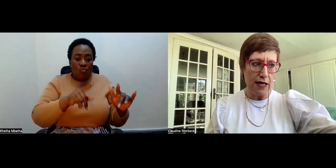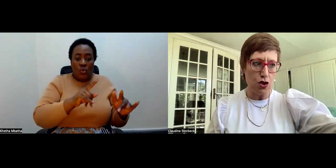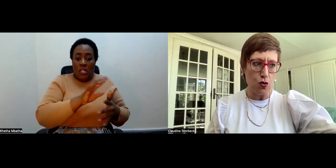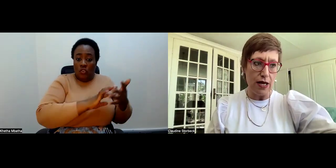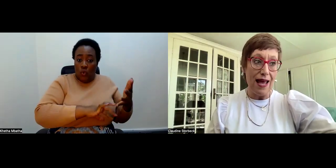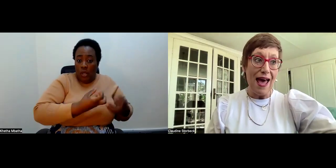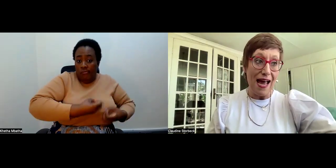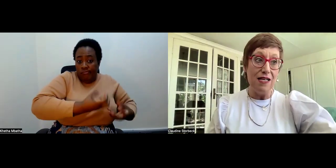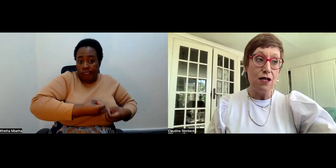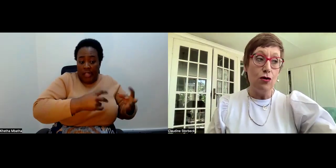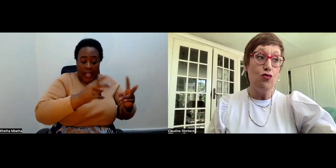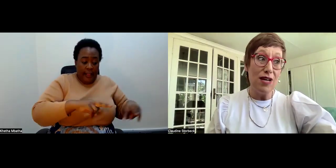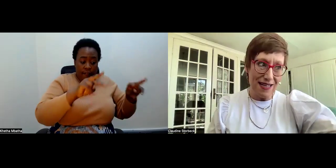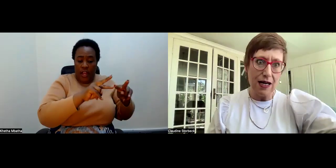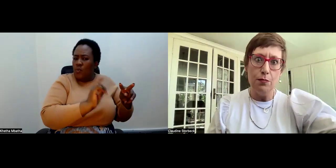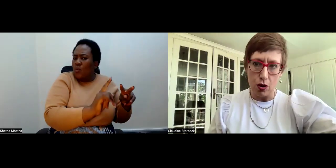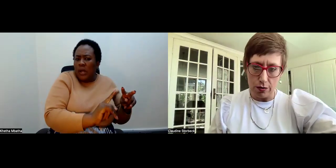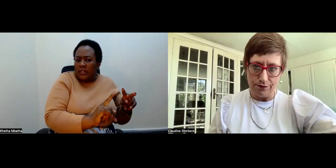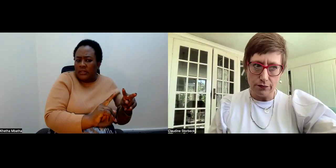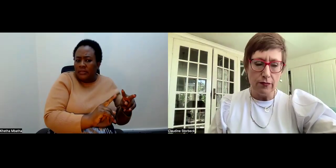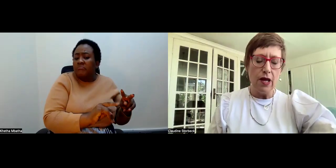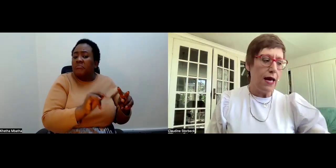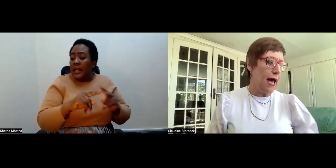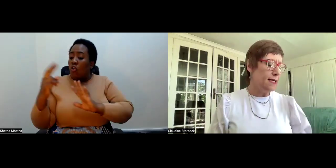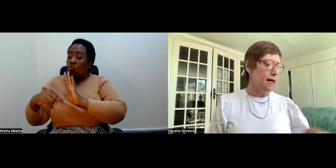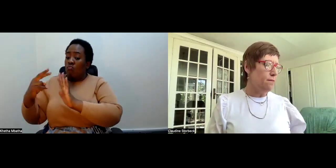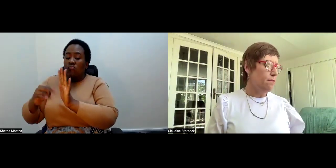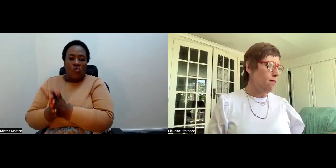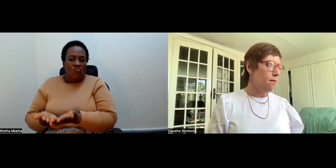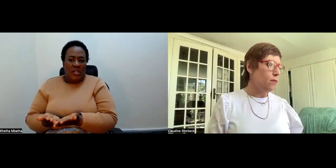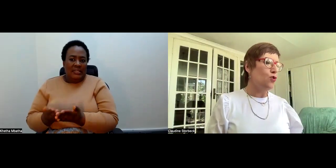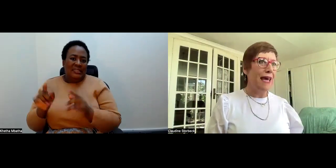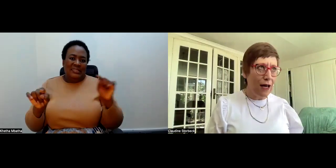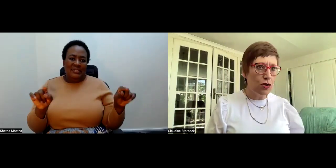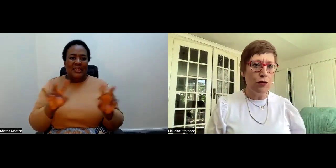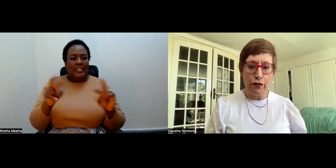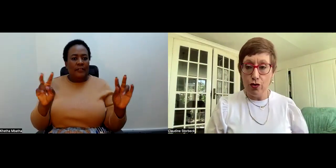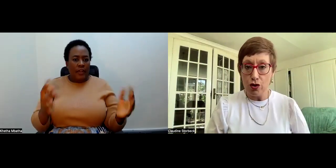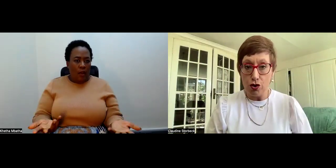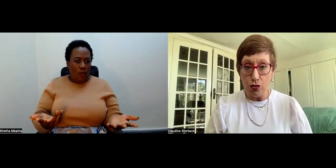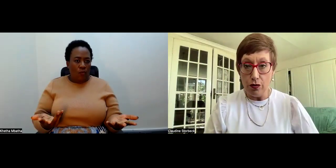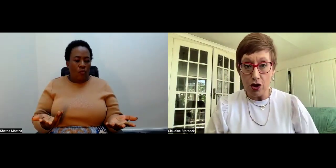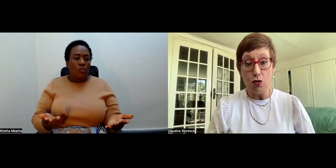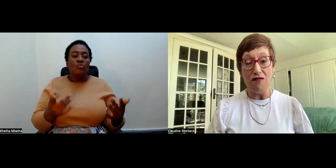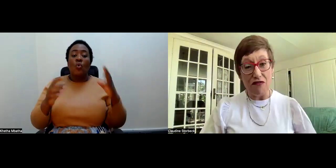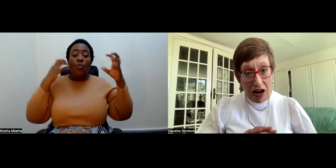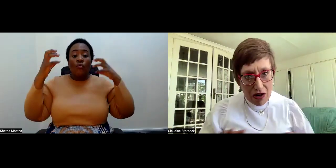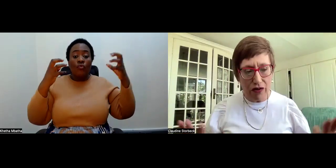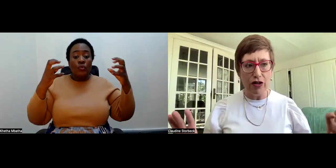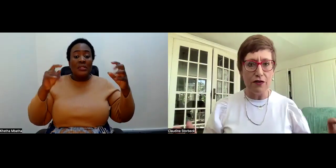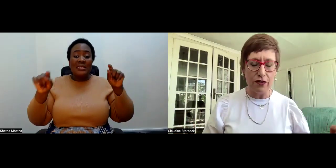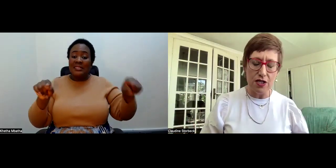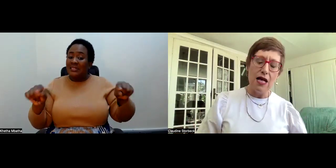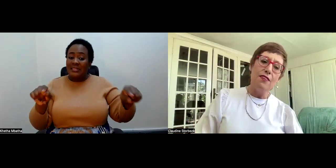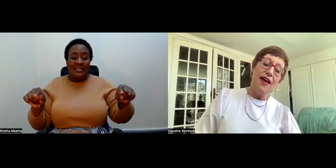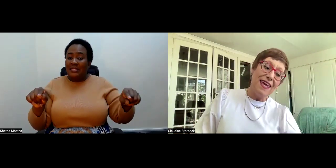value of telling a story and reading a book. And you cannot confuse the two. The two are very,